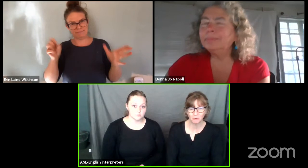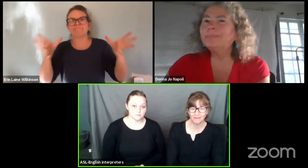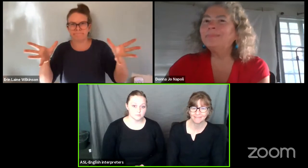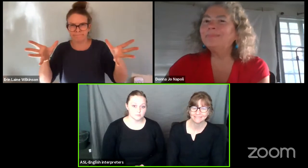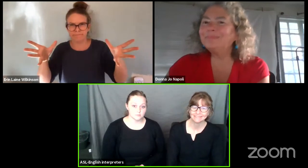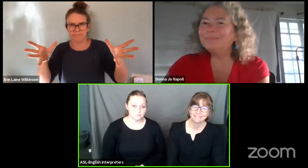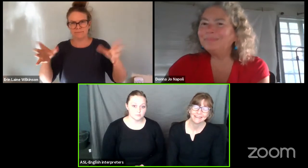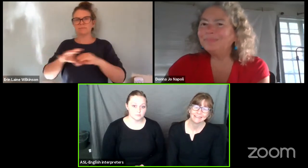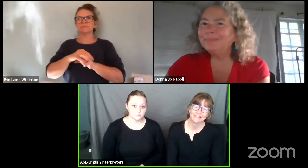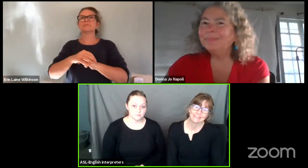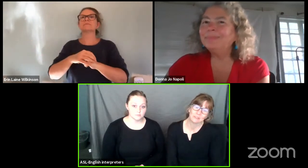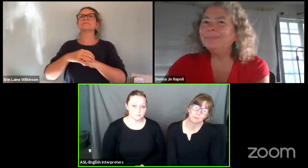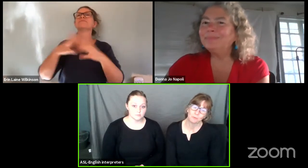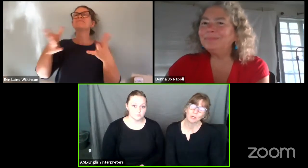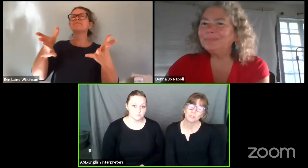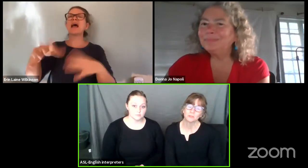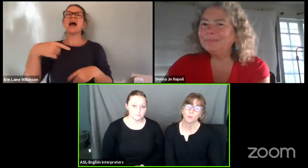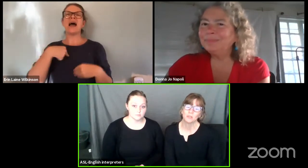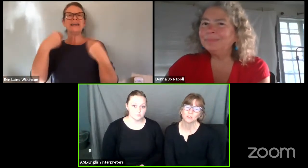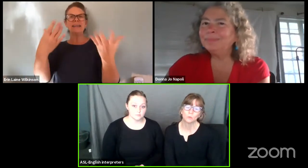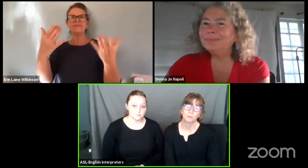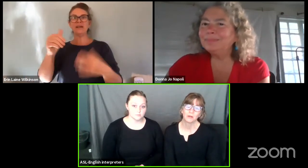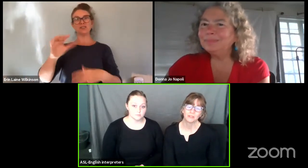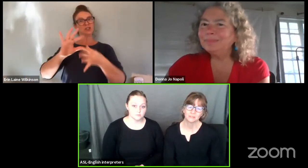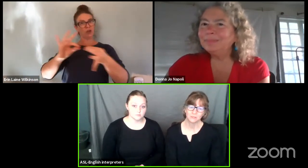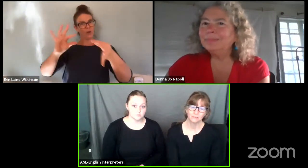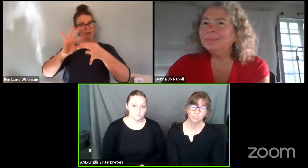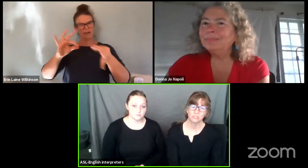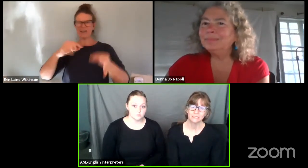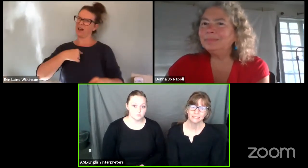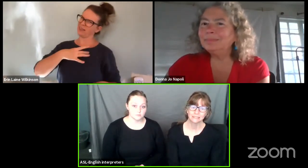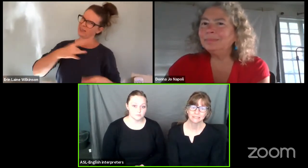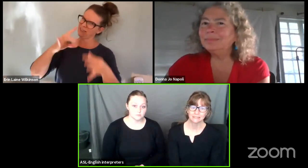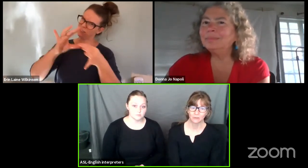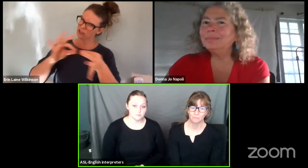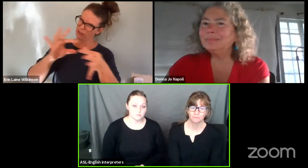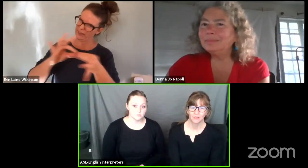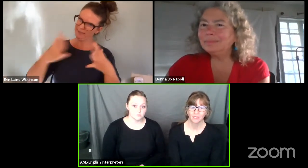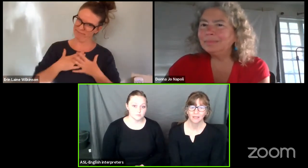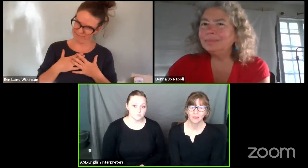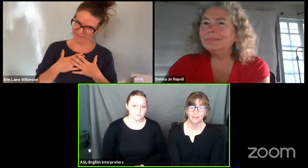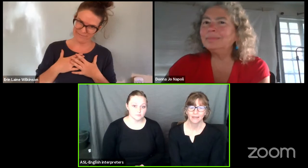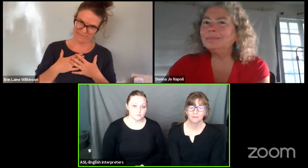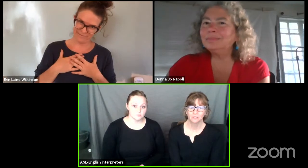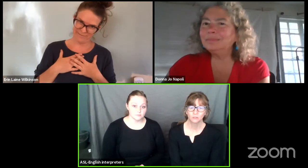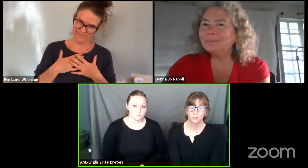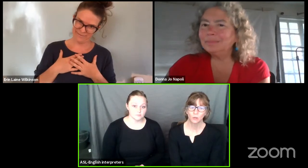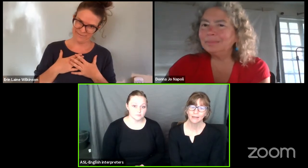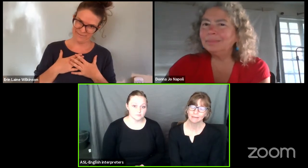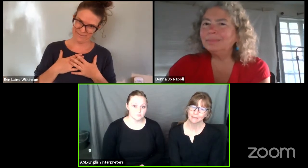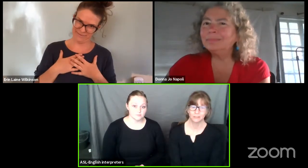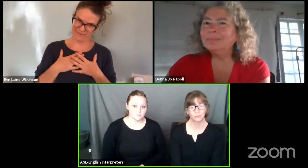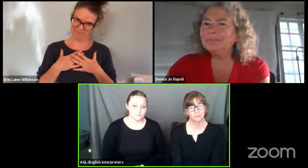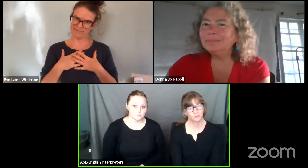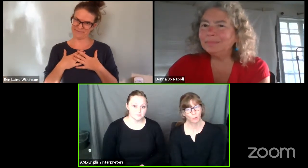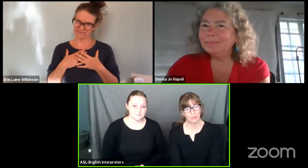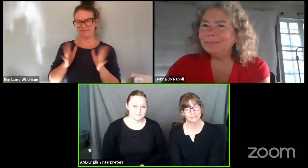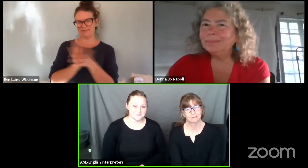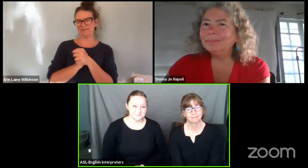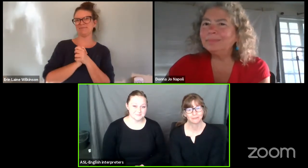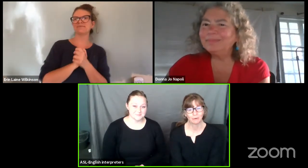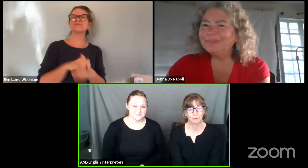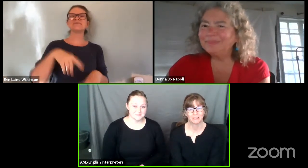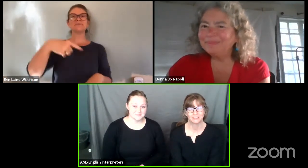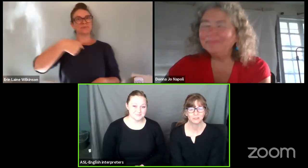be somewhere. And regardless of what we assume about it, sometimes it just is. So, and I have a full story. I like using